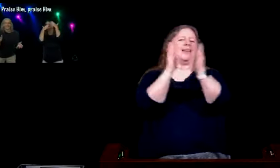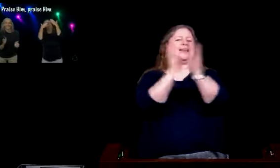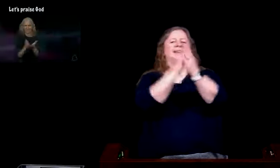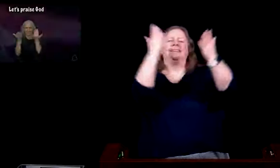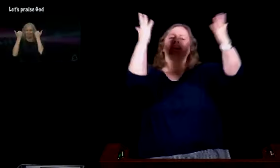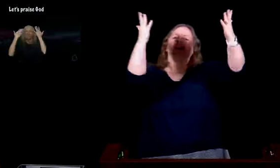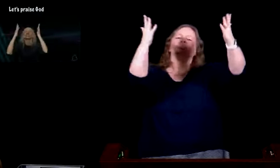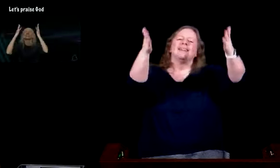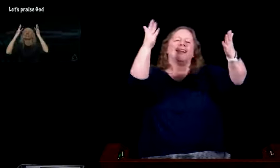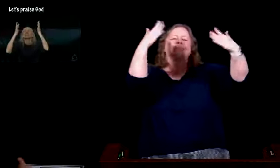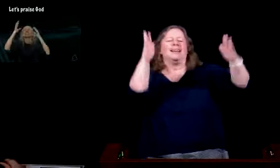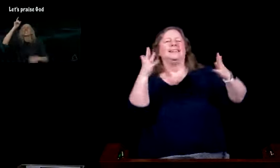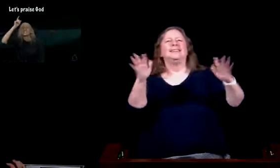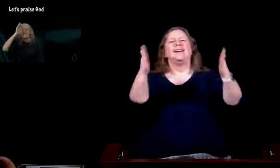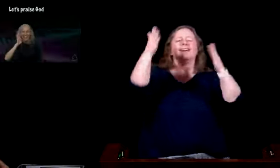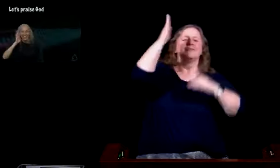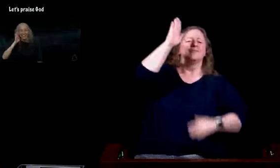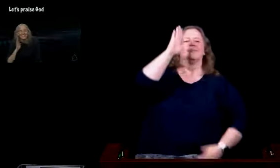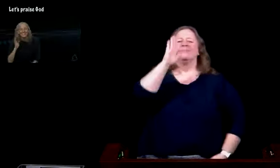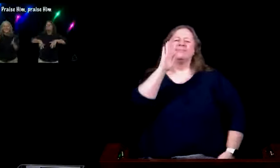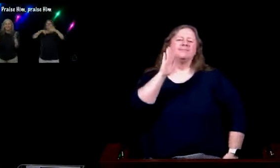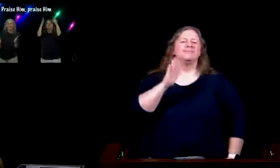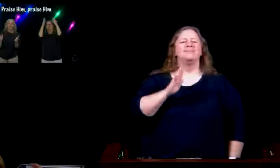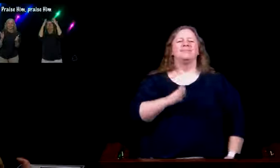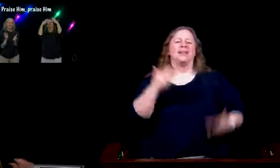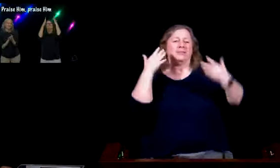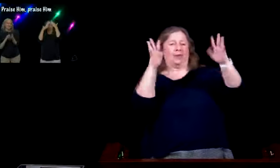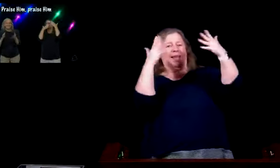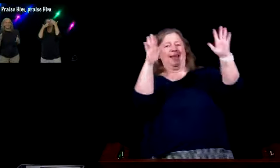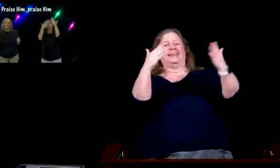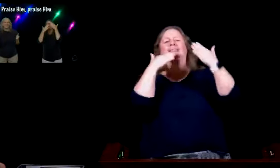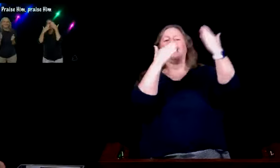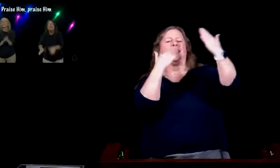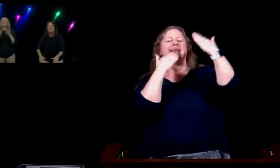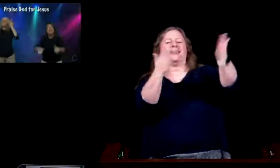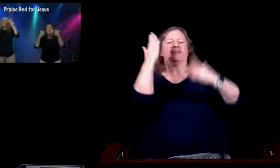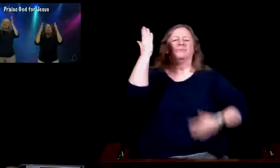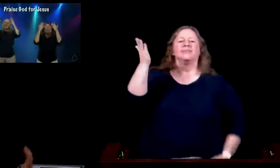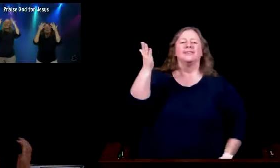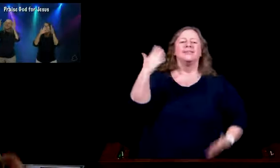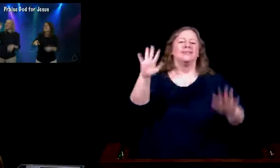Thank you.